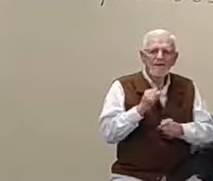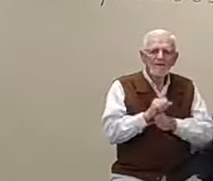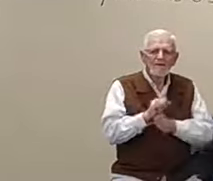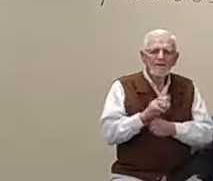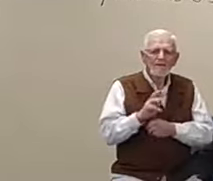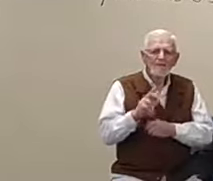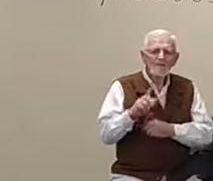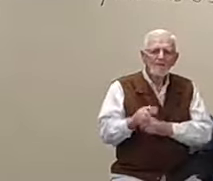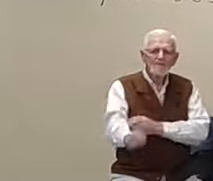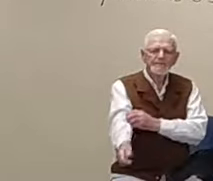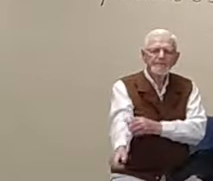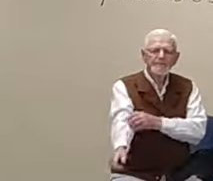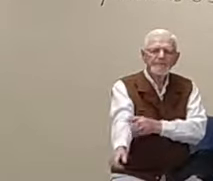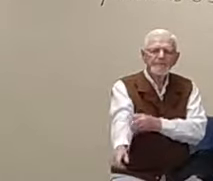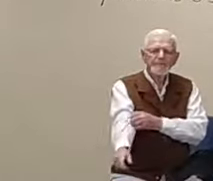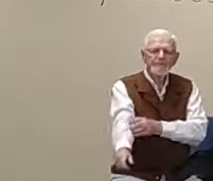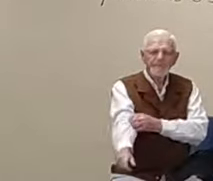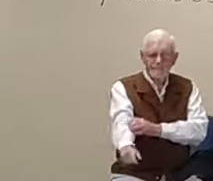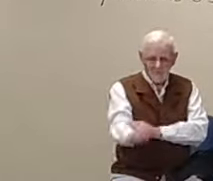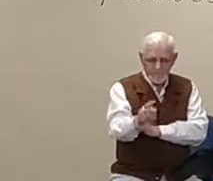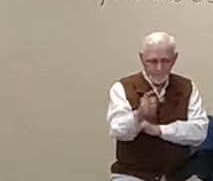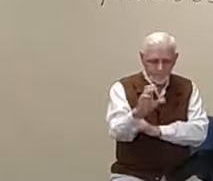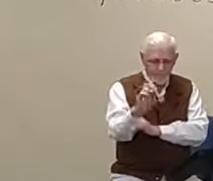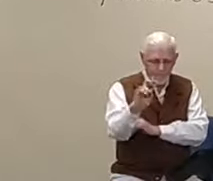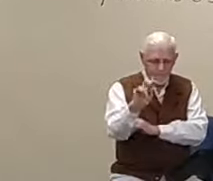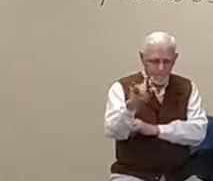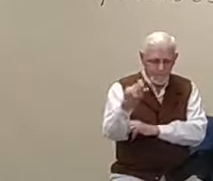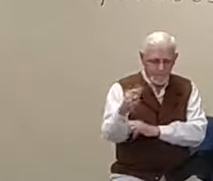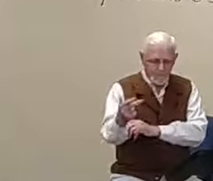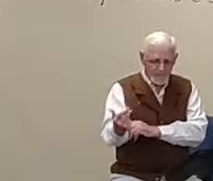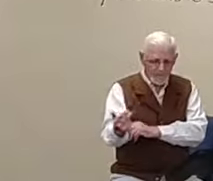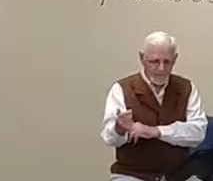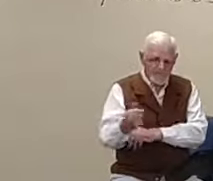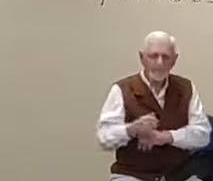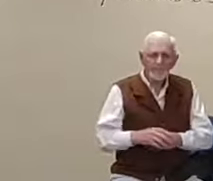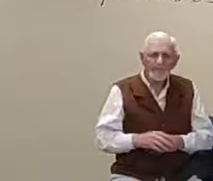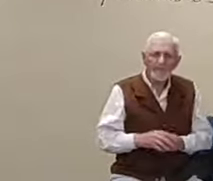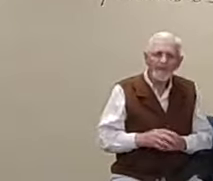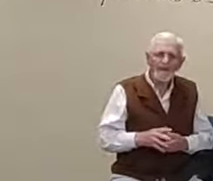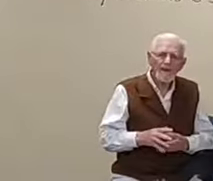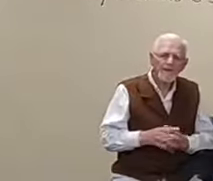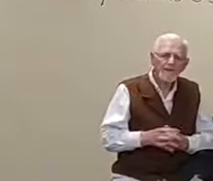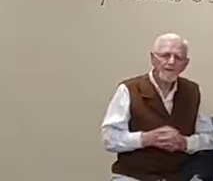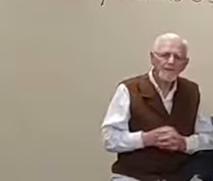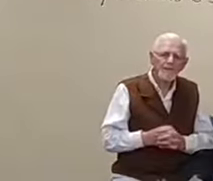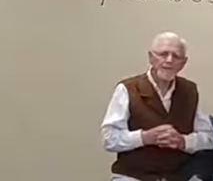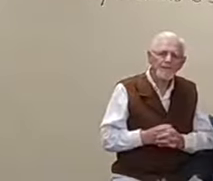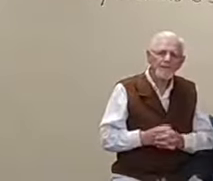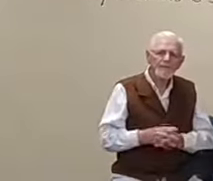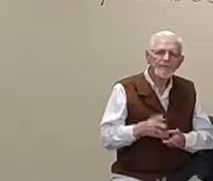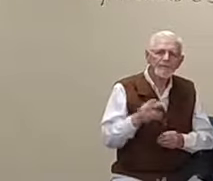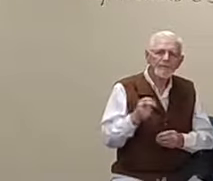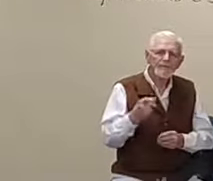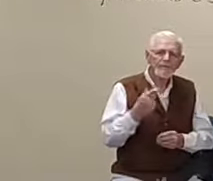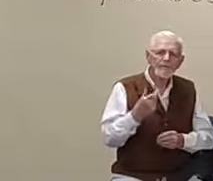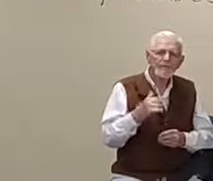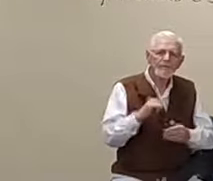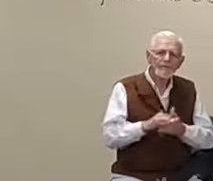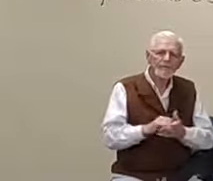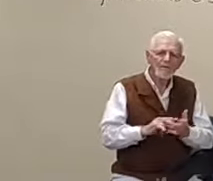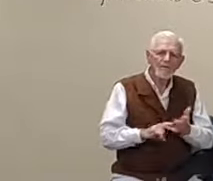very well. So 1 Corinthians 13, you try not to preach above your experience level. And he says in